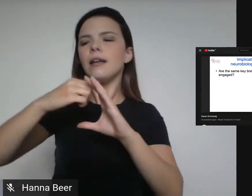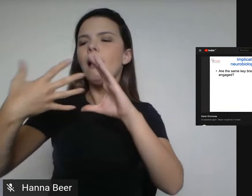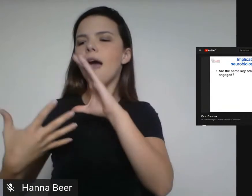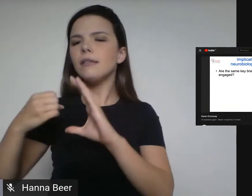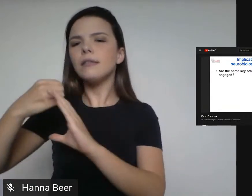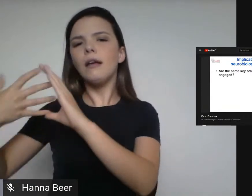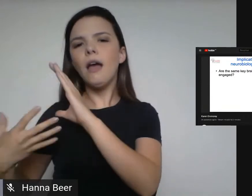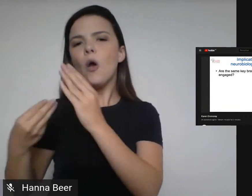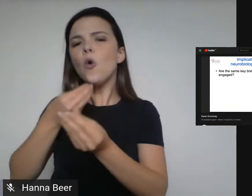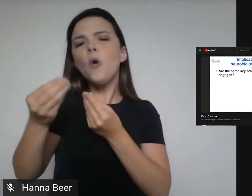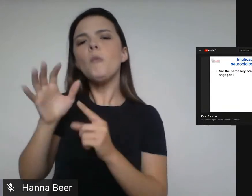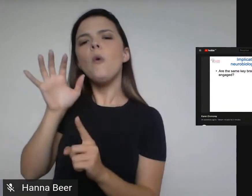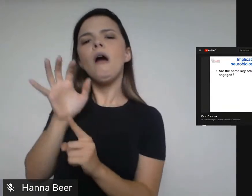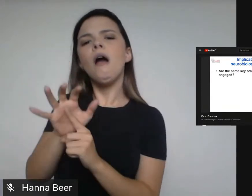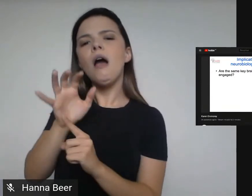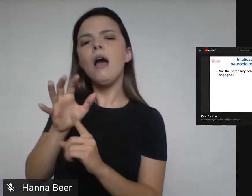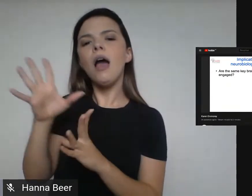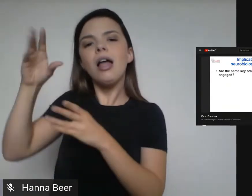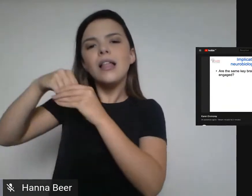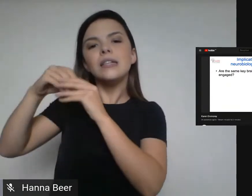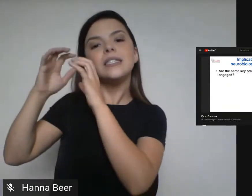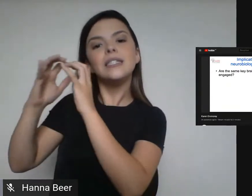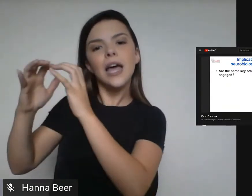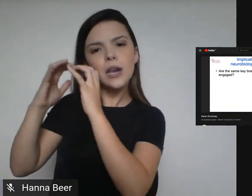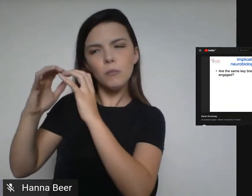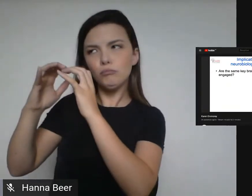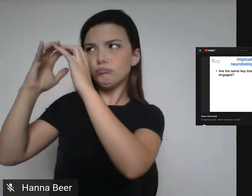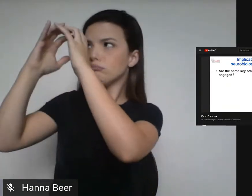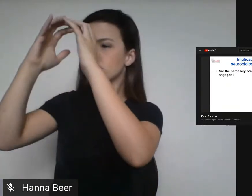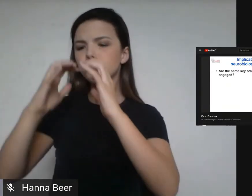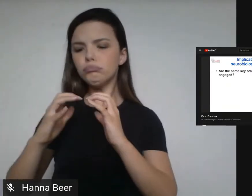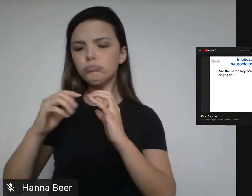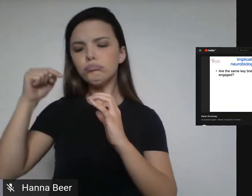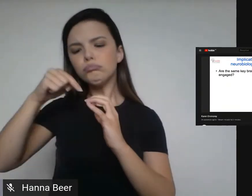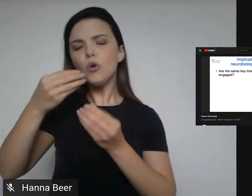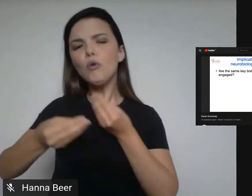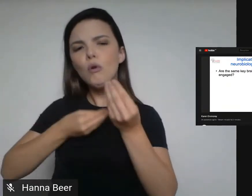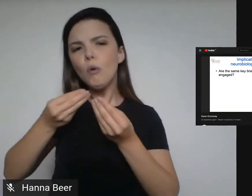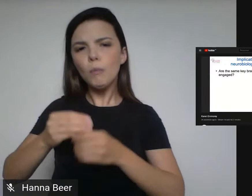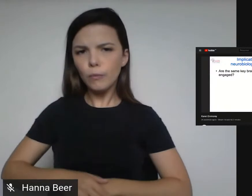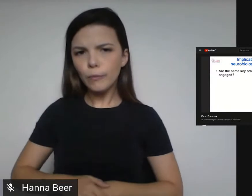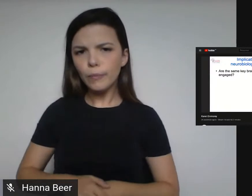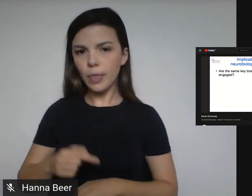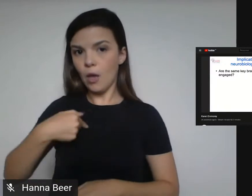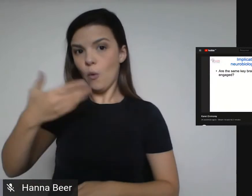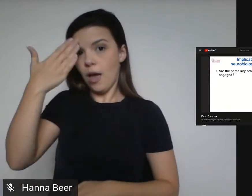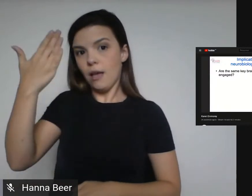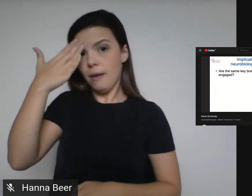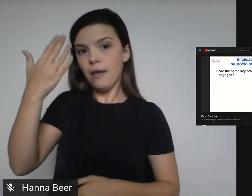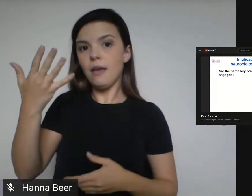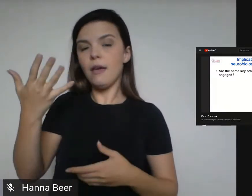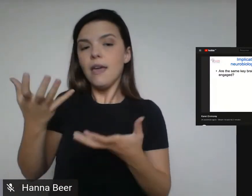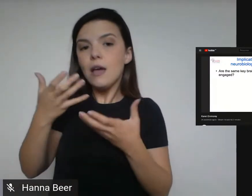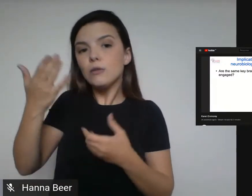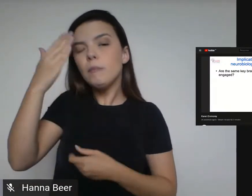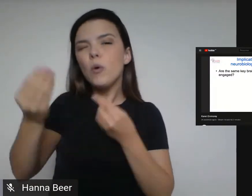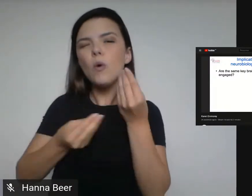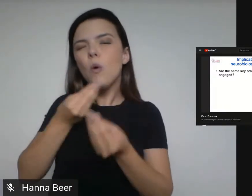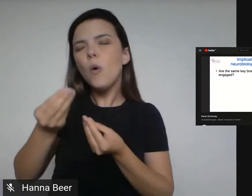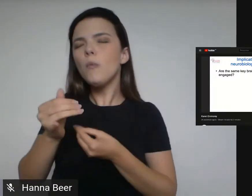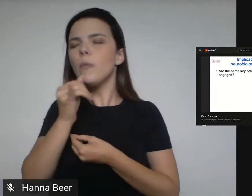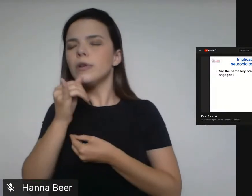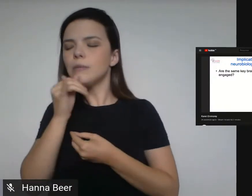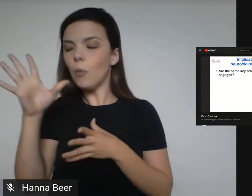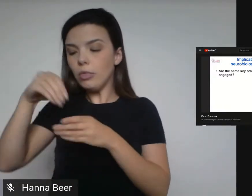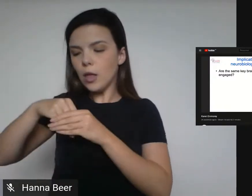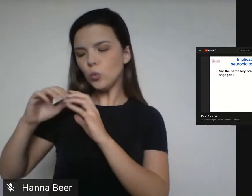language? And the first question I'm going to ask is whether the same key brain regions are involved for sign versus speech